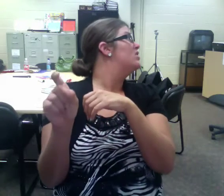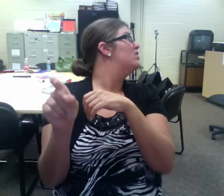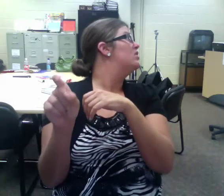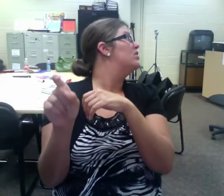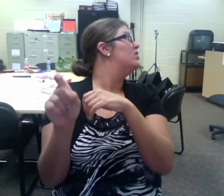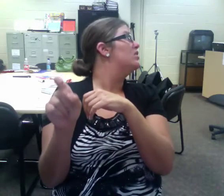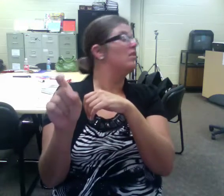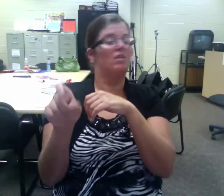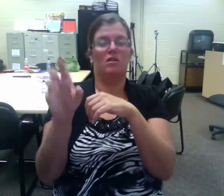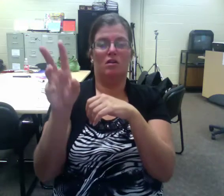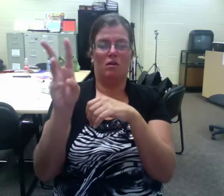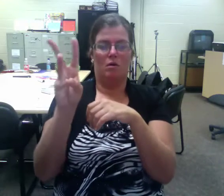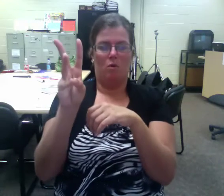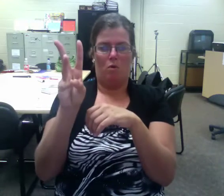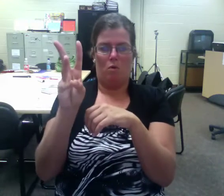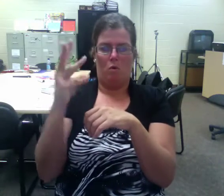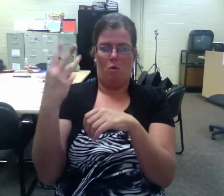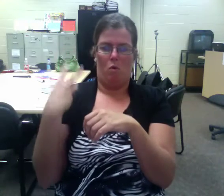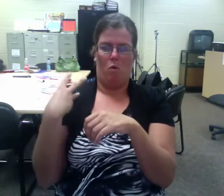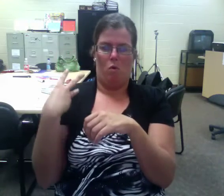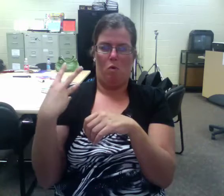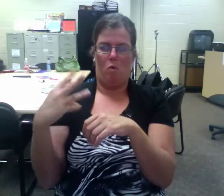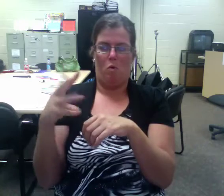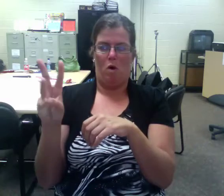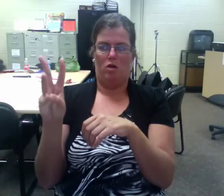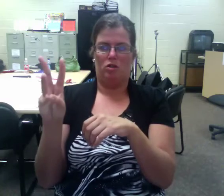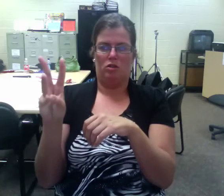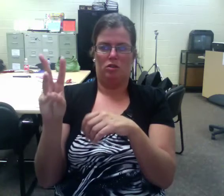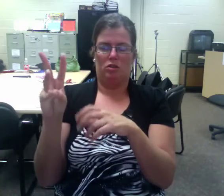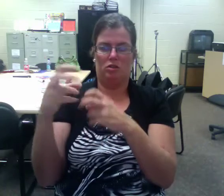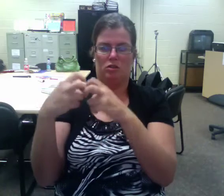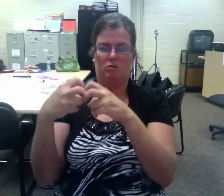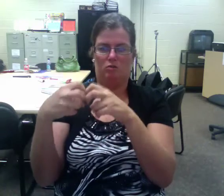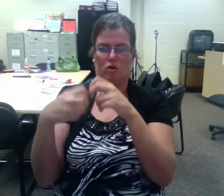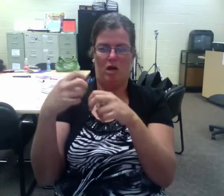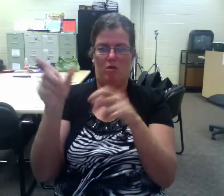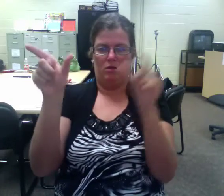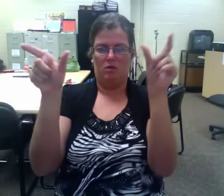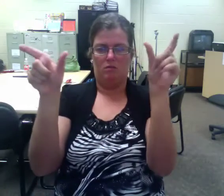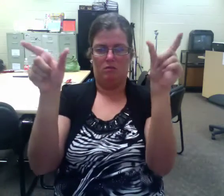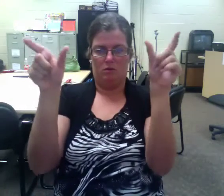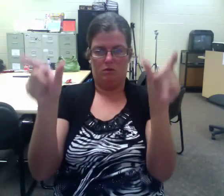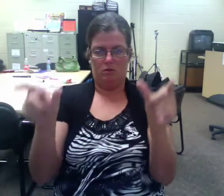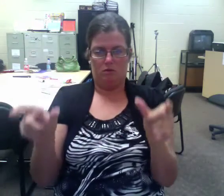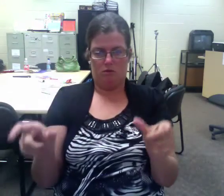And we have Washington's problem. Sorry, the bottom doesn't stay consistent